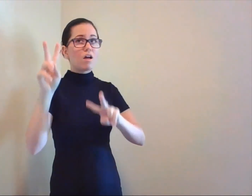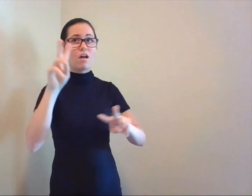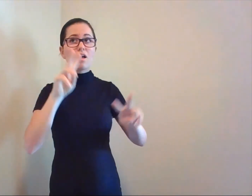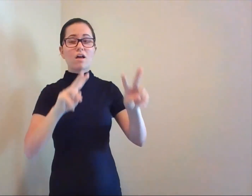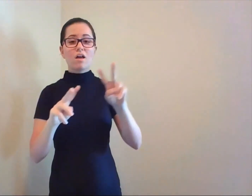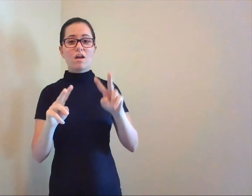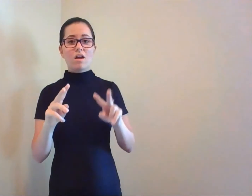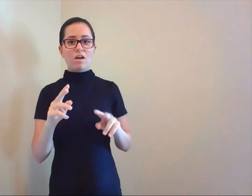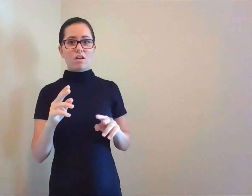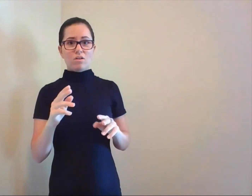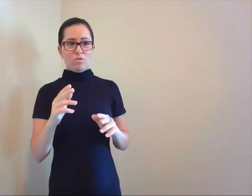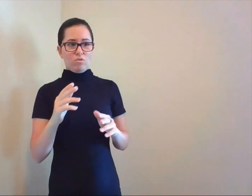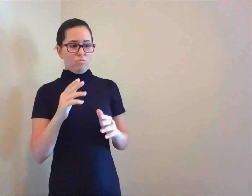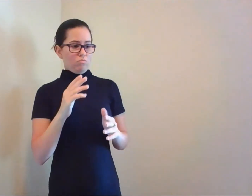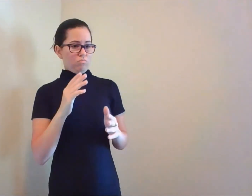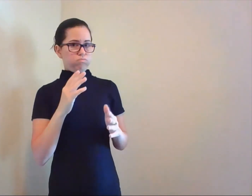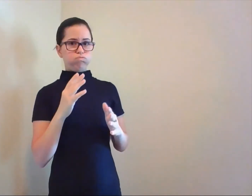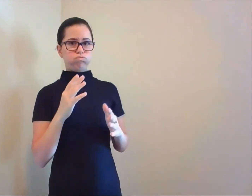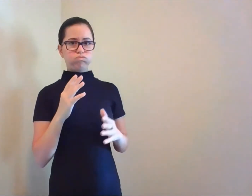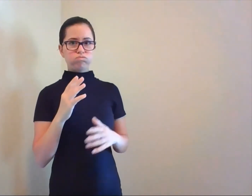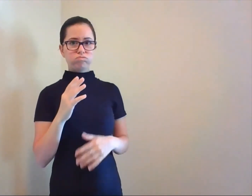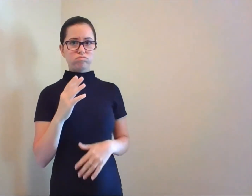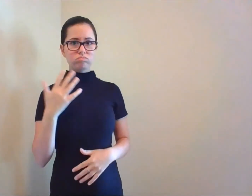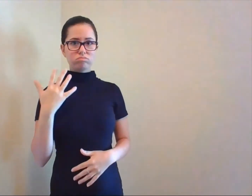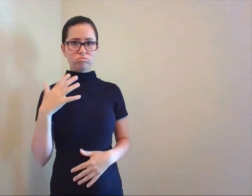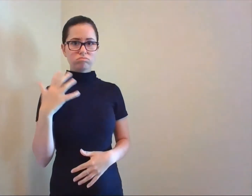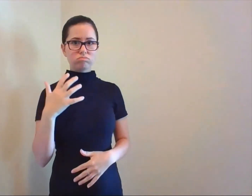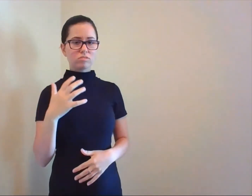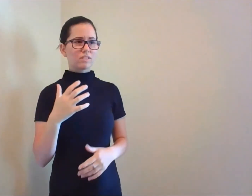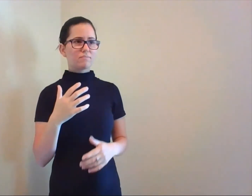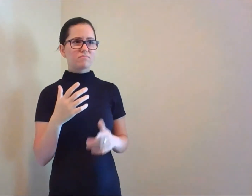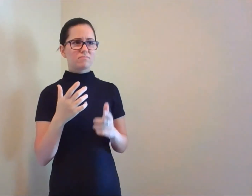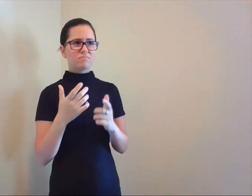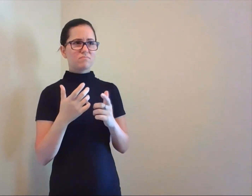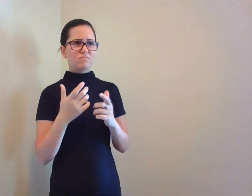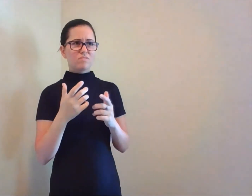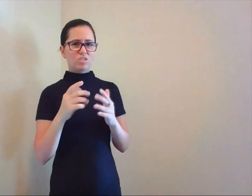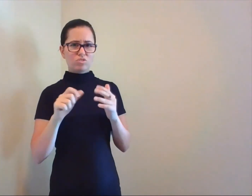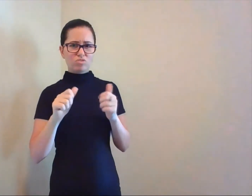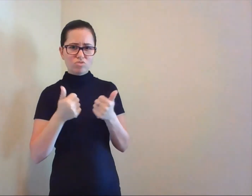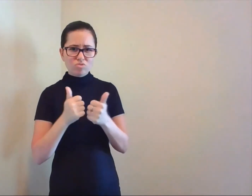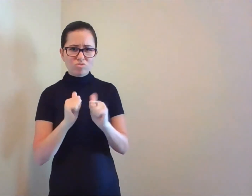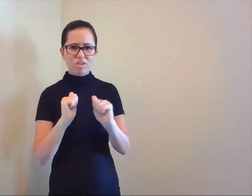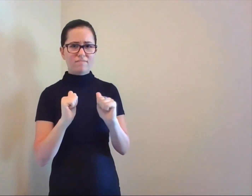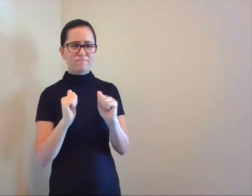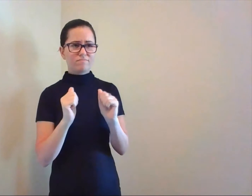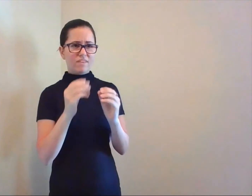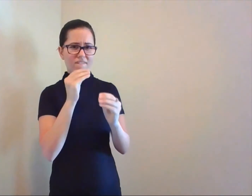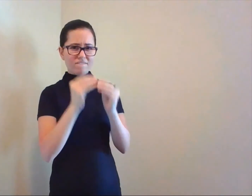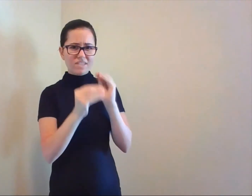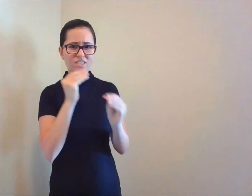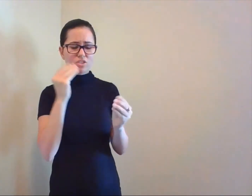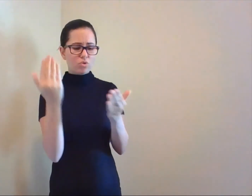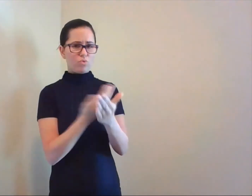they halted in the middle of renovations. And I'm like, of course, now I'm going to check all the doors to